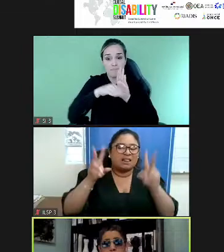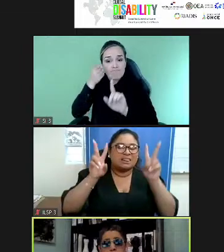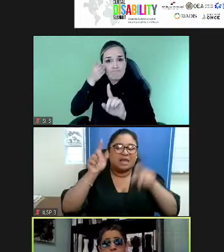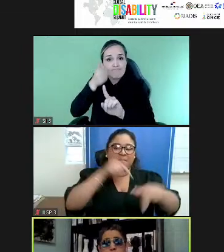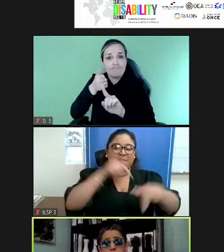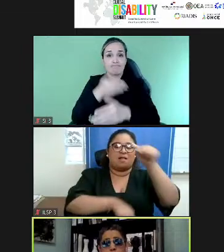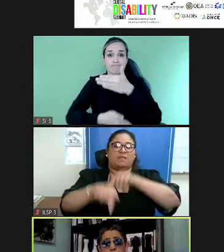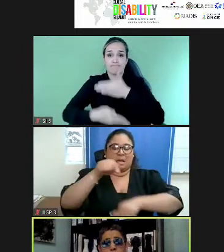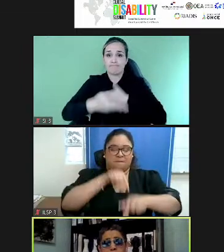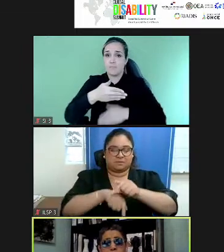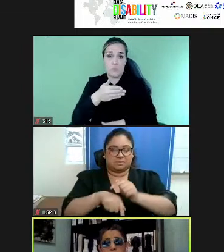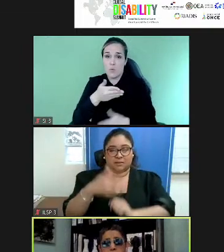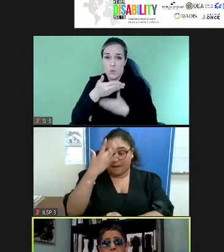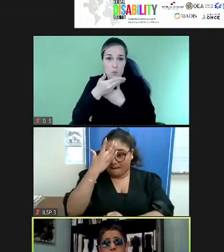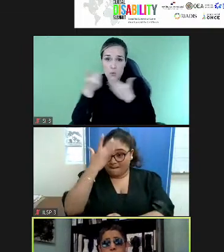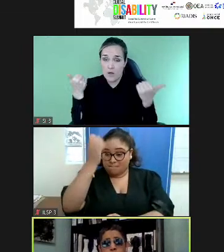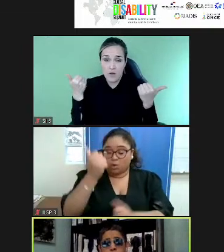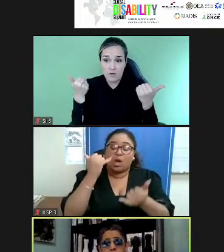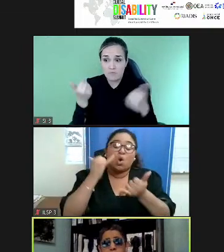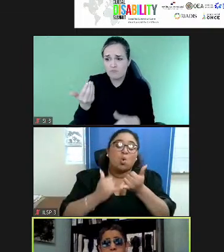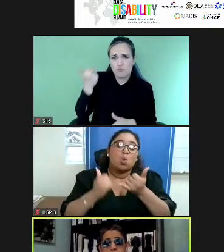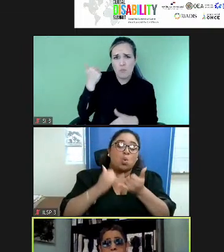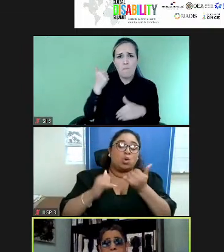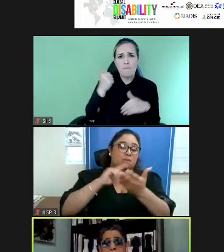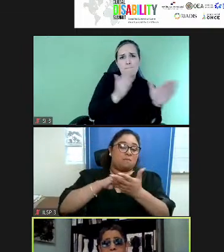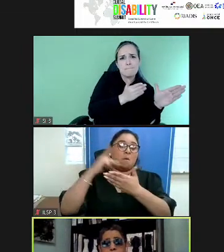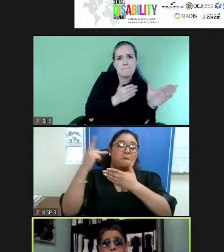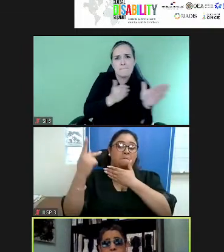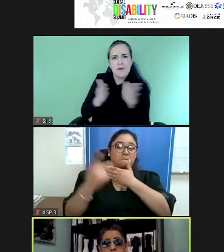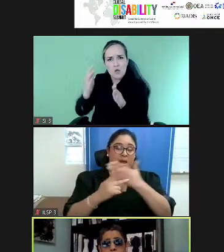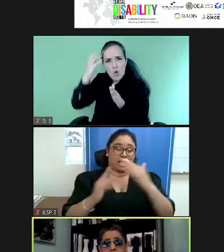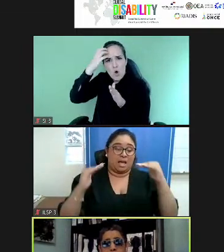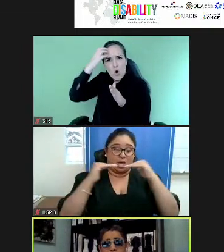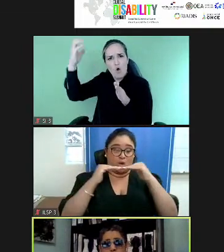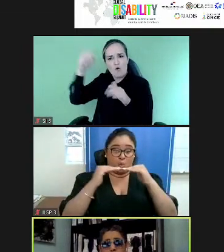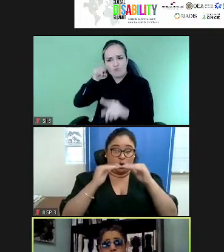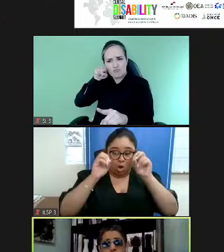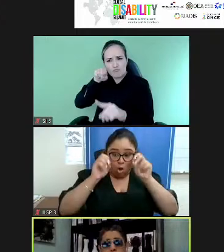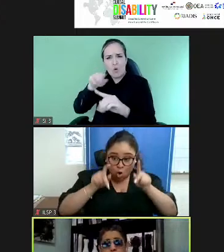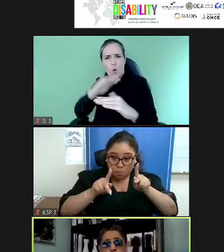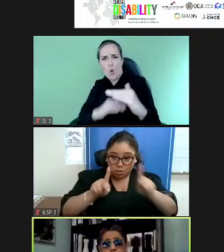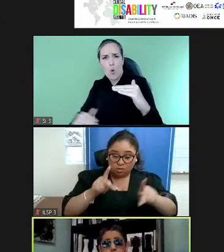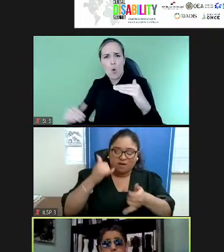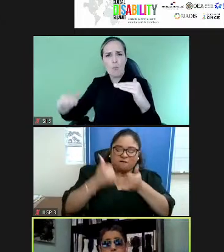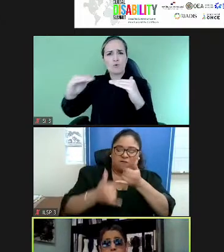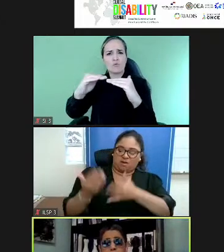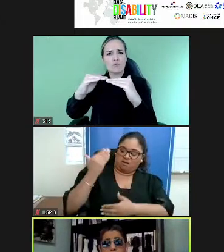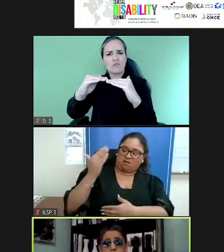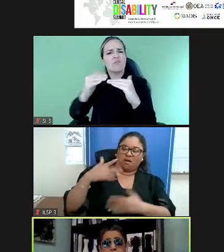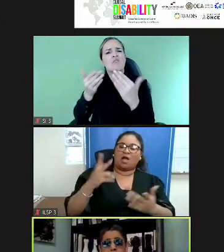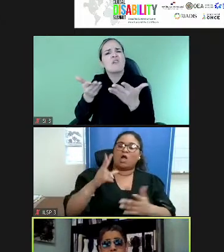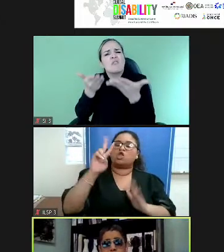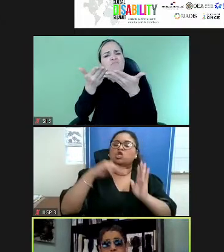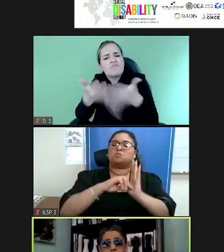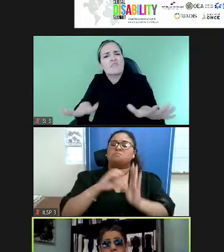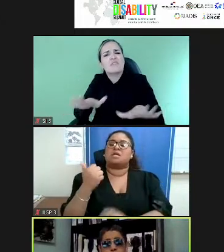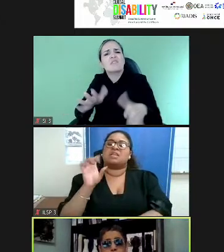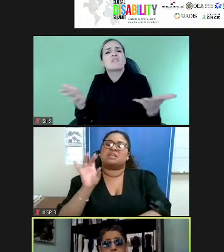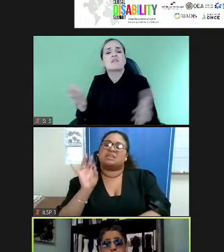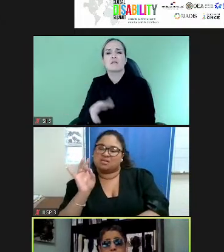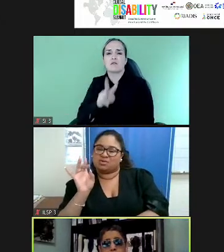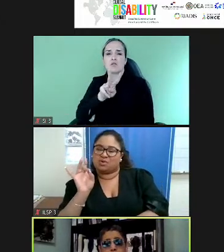for this disabilities because the equality of opportunities had ended in